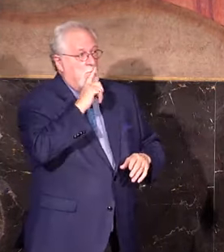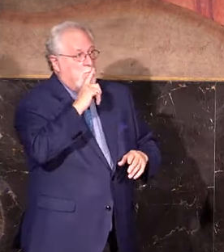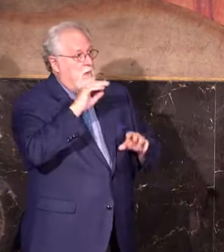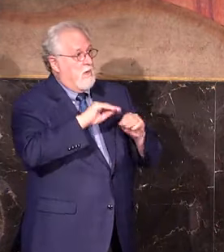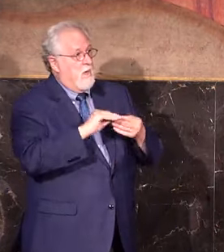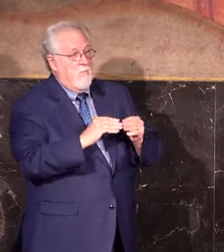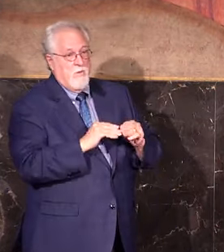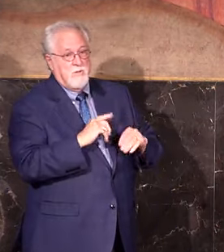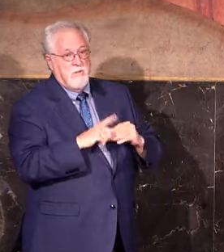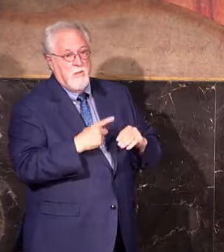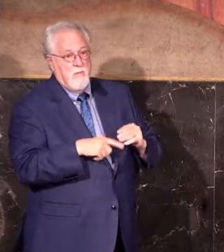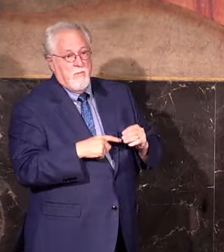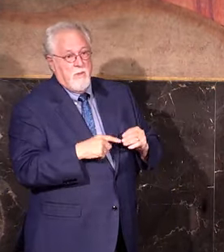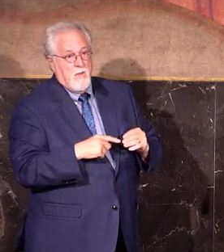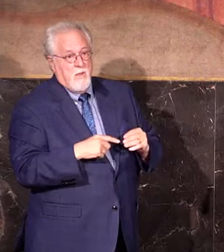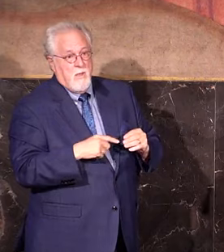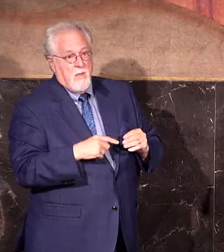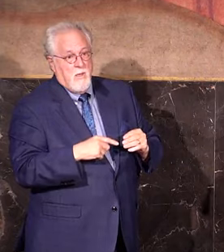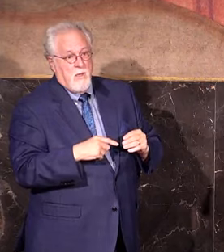numbers